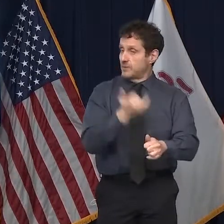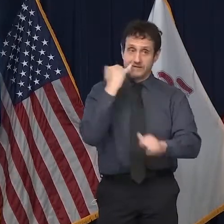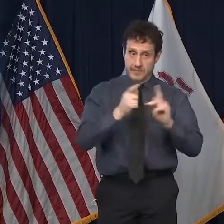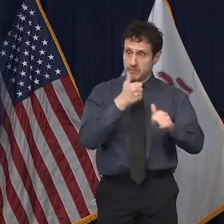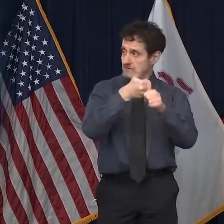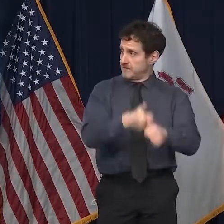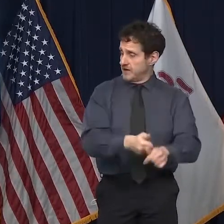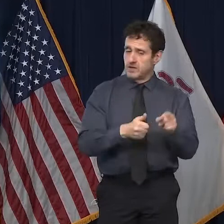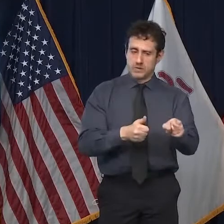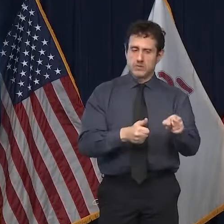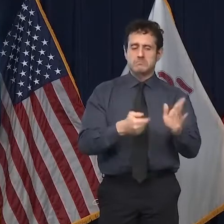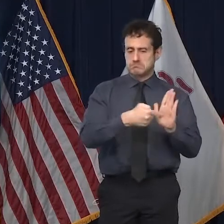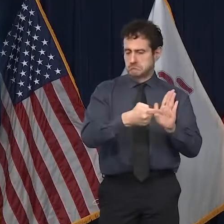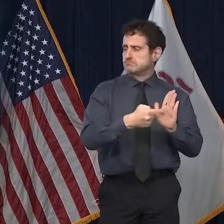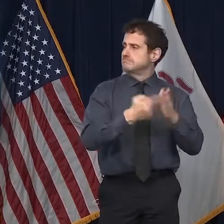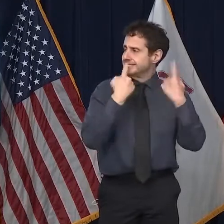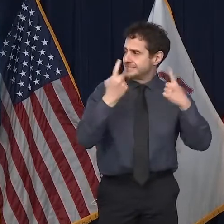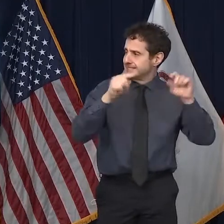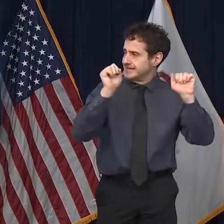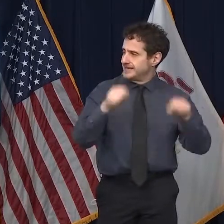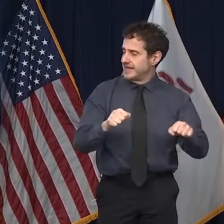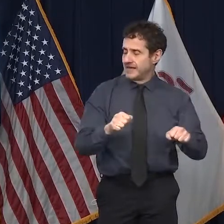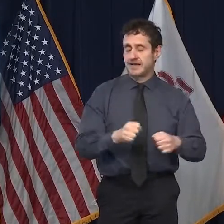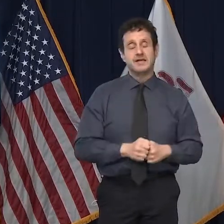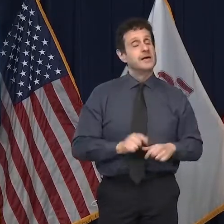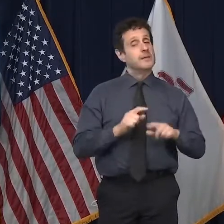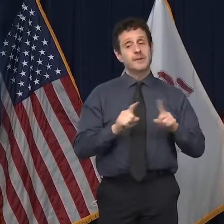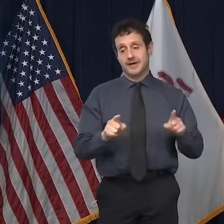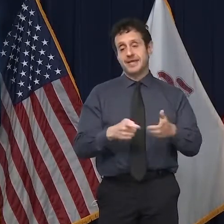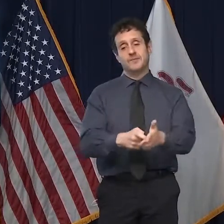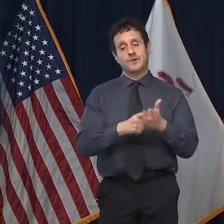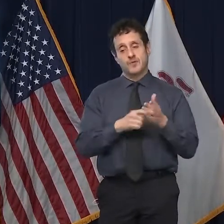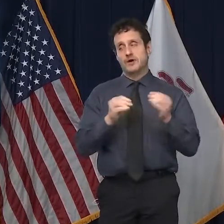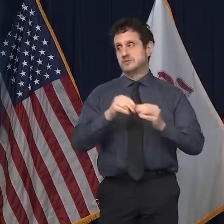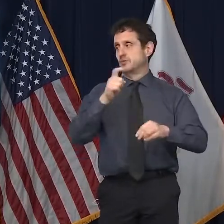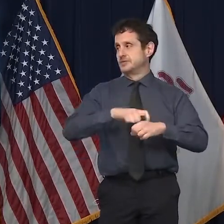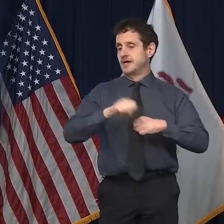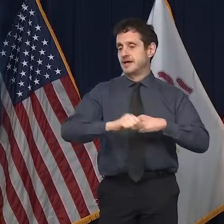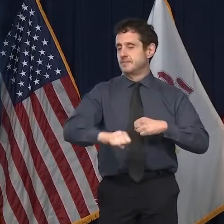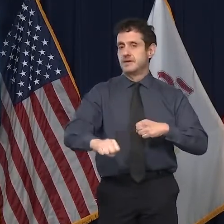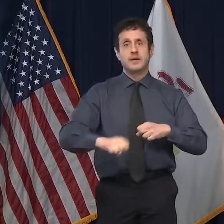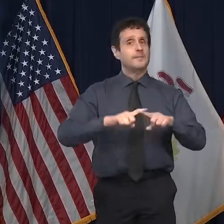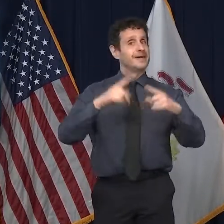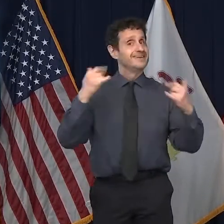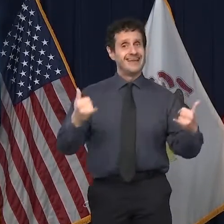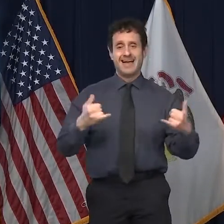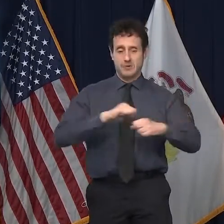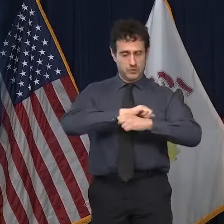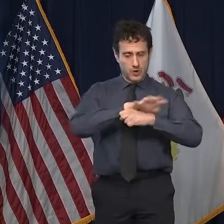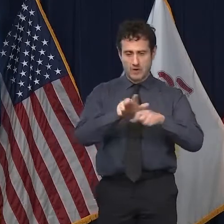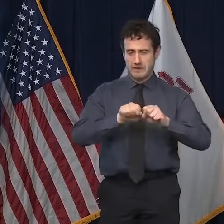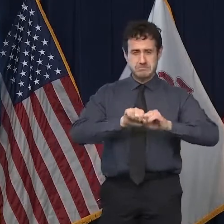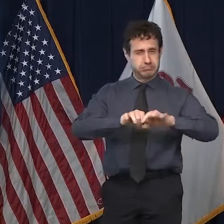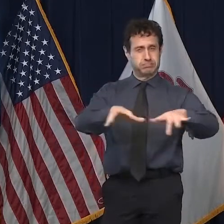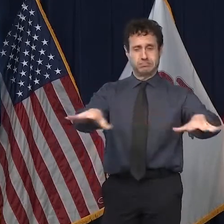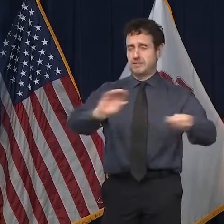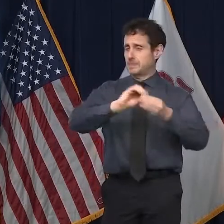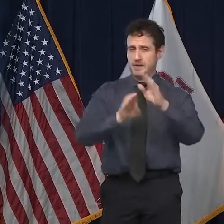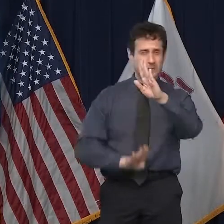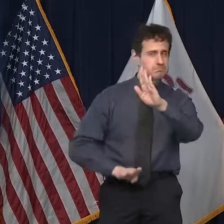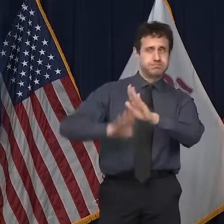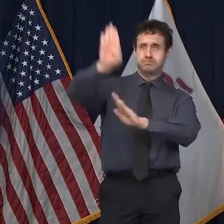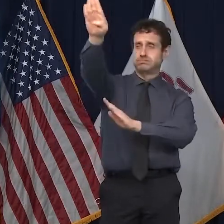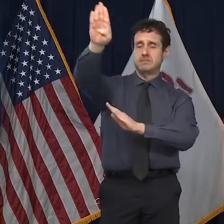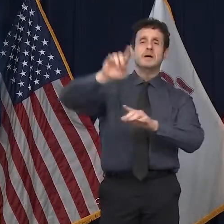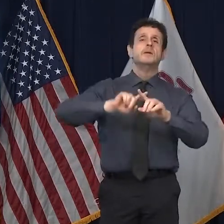be successful. It's going to take longer because the rates are so high. There's so much disease now. But really, if